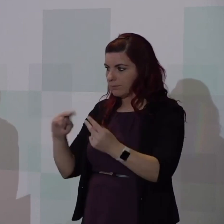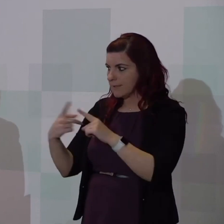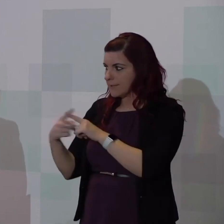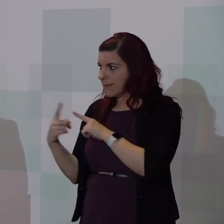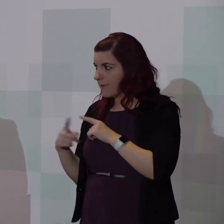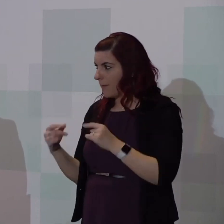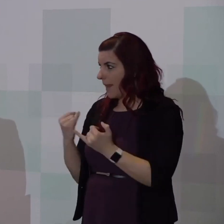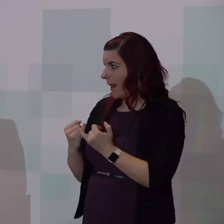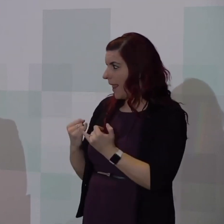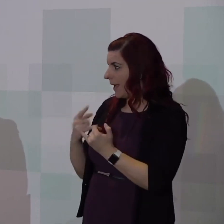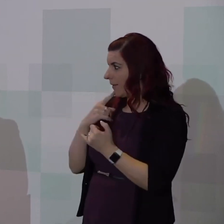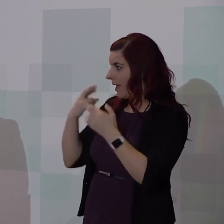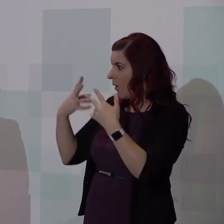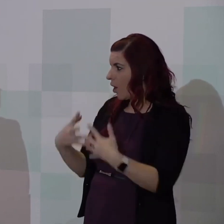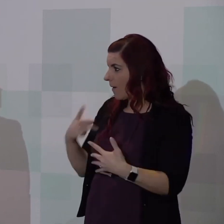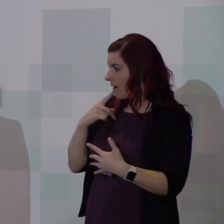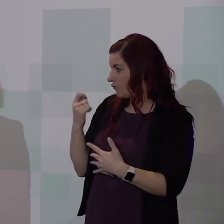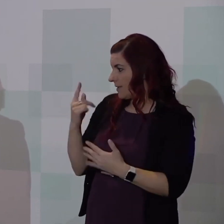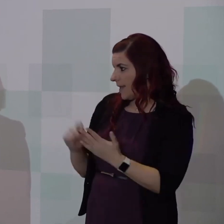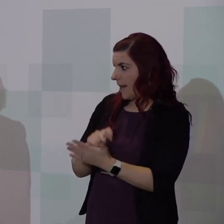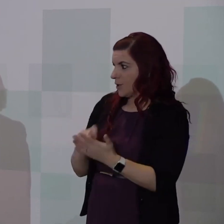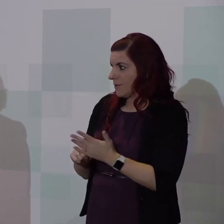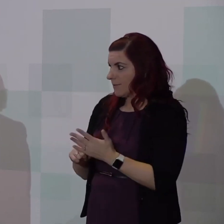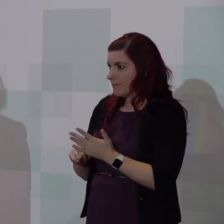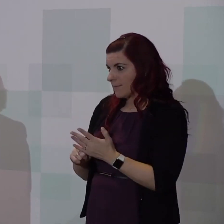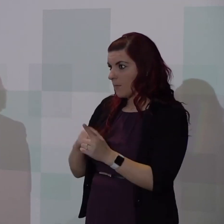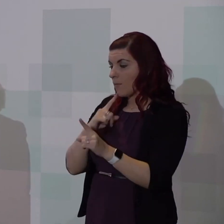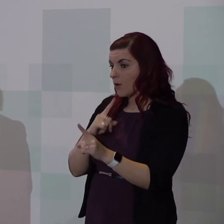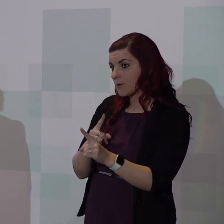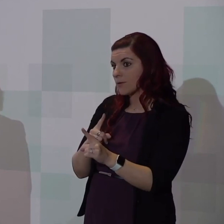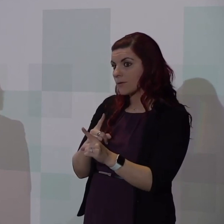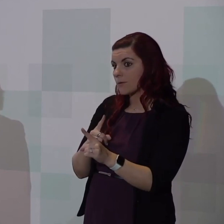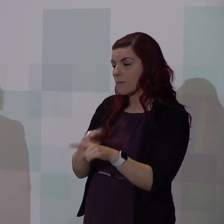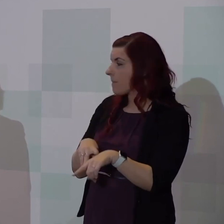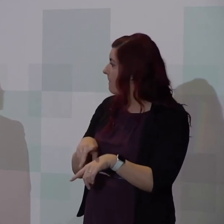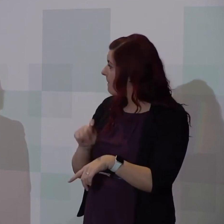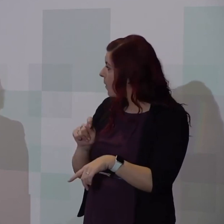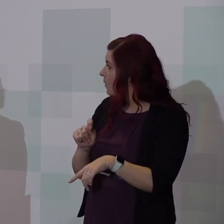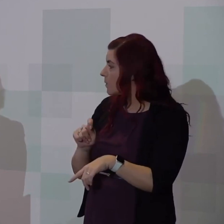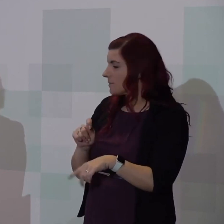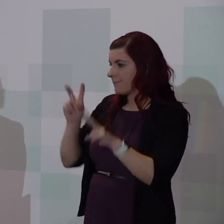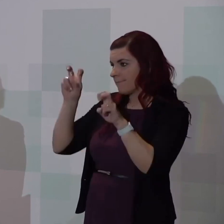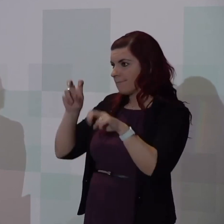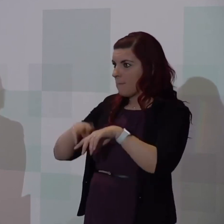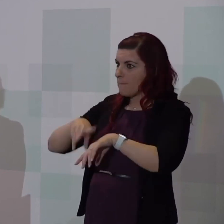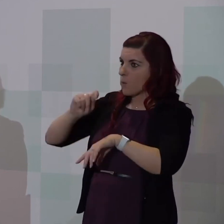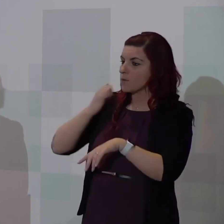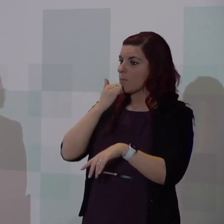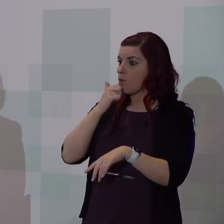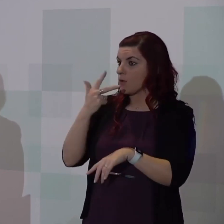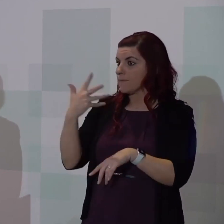like the outcome of our recent election. But the most number,